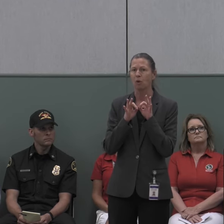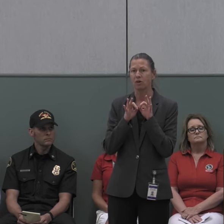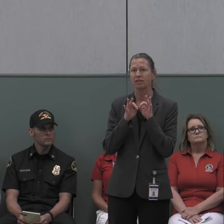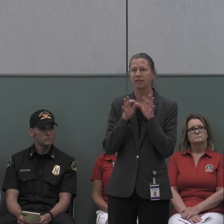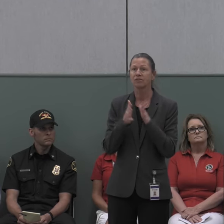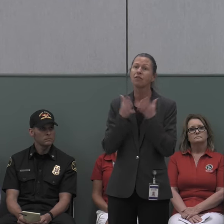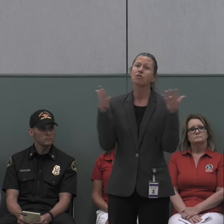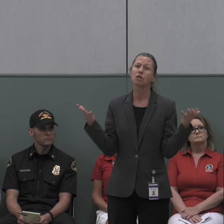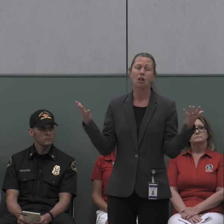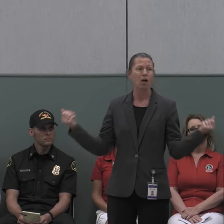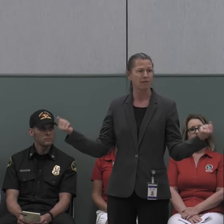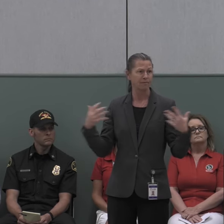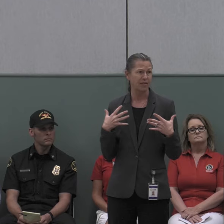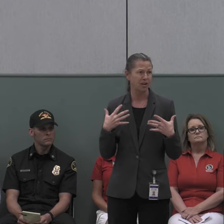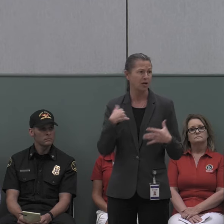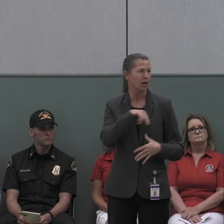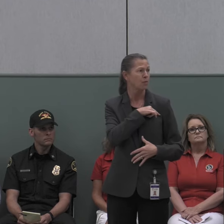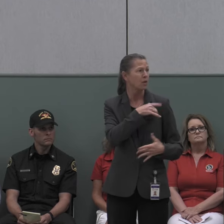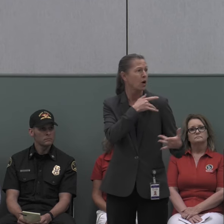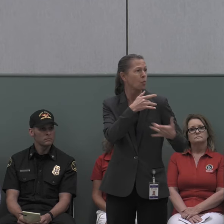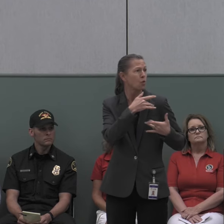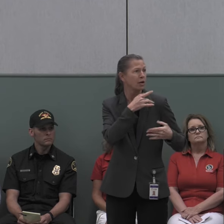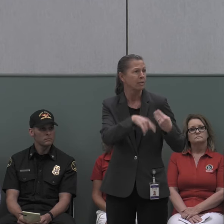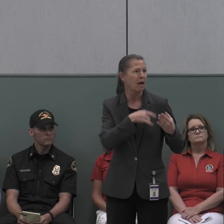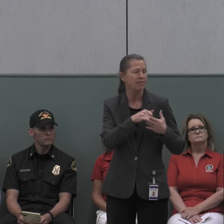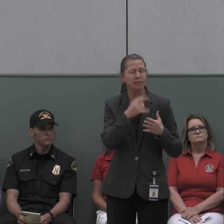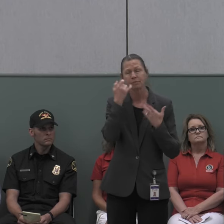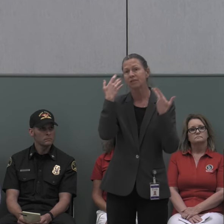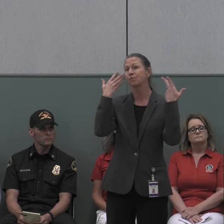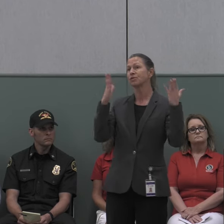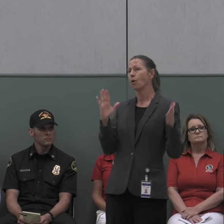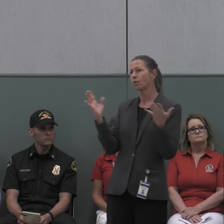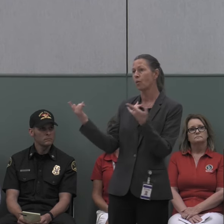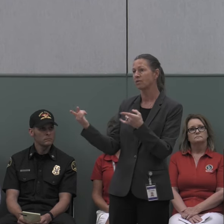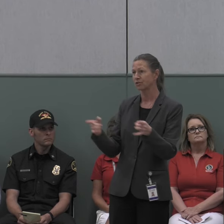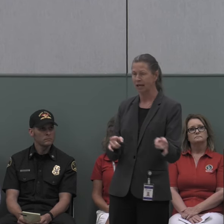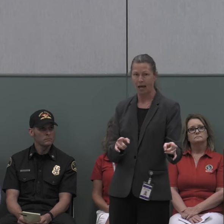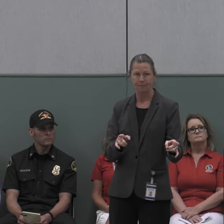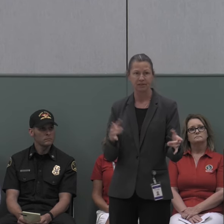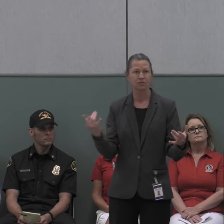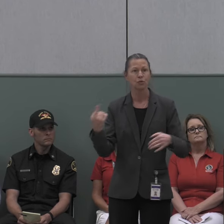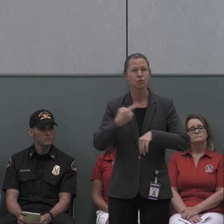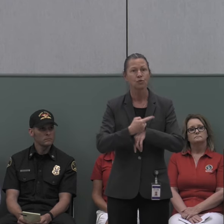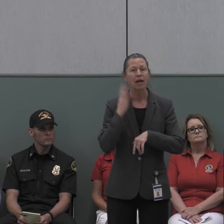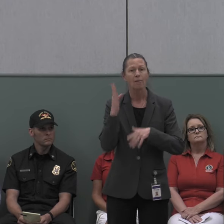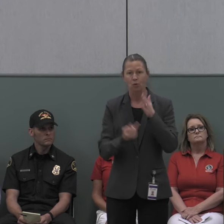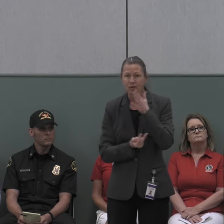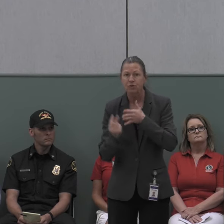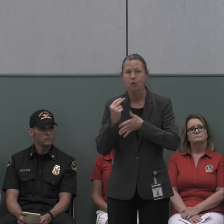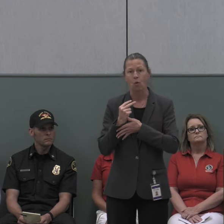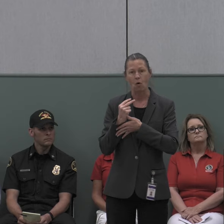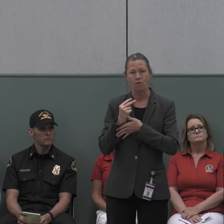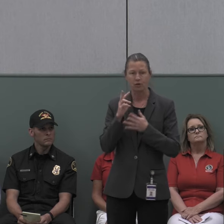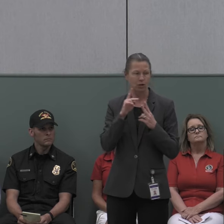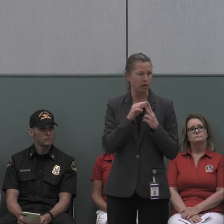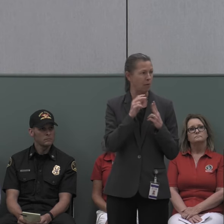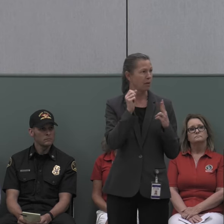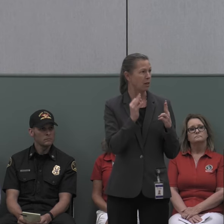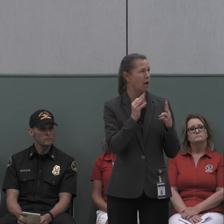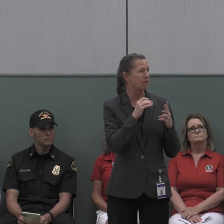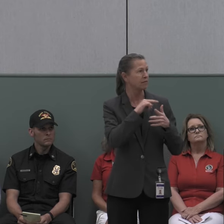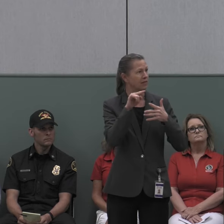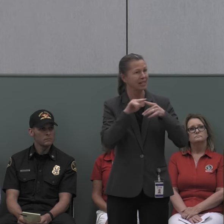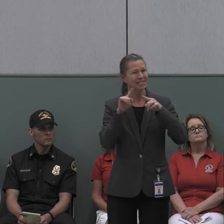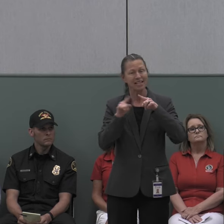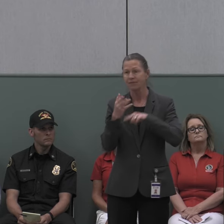we're worried about this because we don't know what's going to happen. And so today I'm going to go over a couple of the different items that we